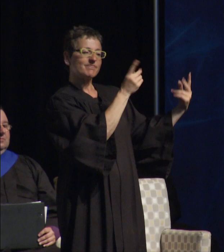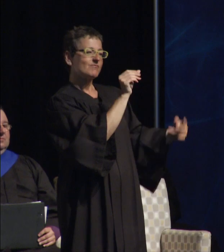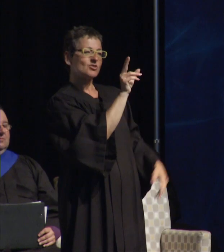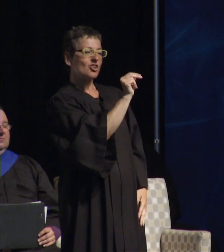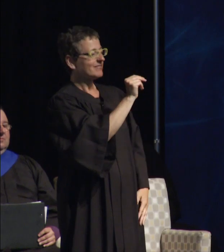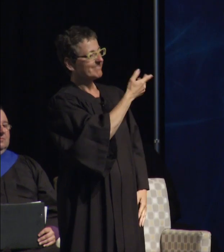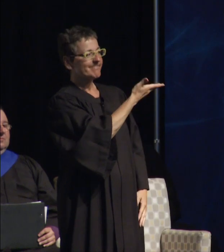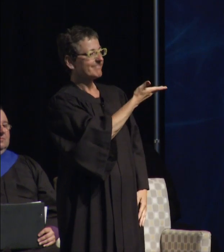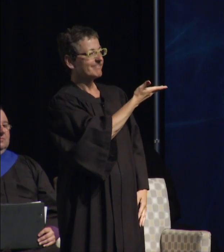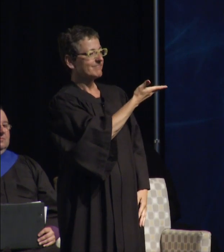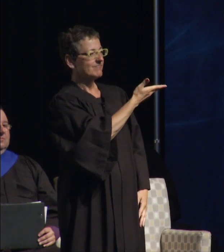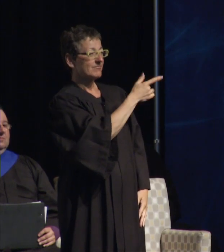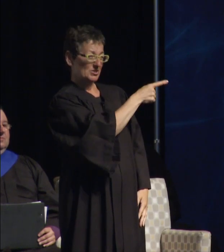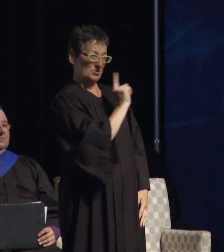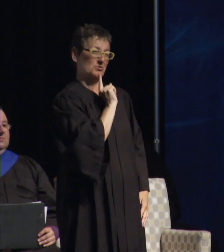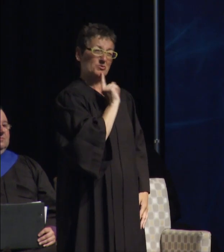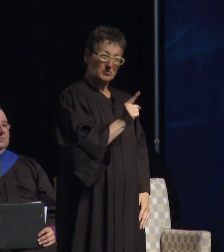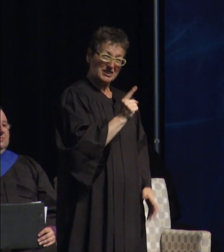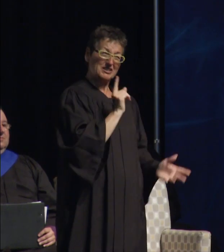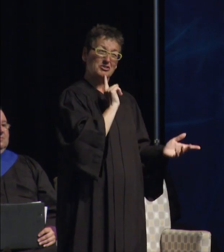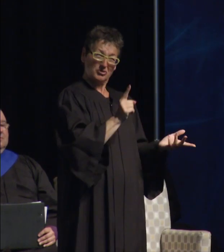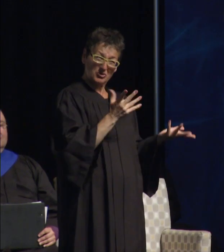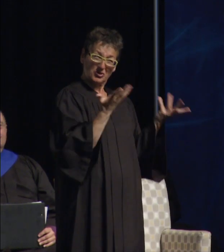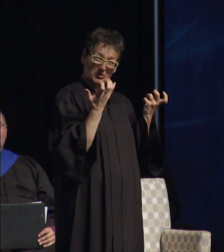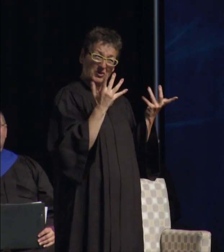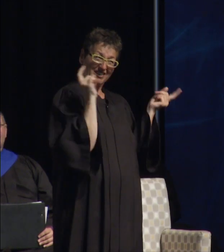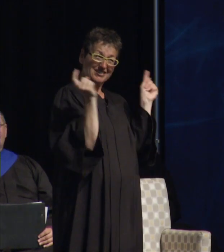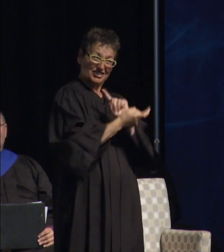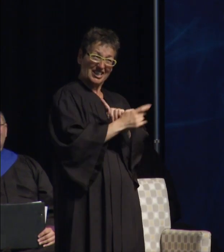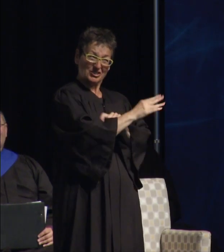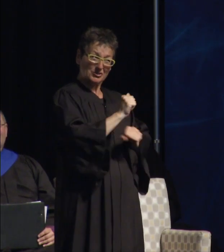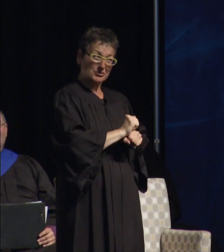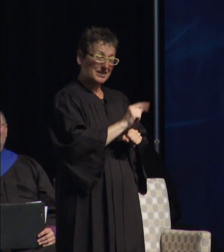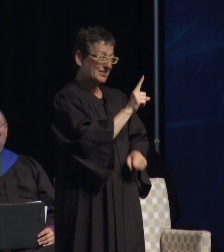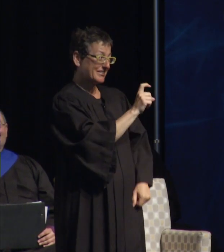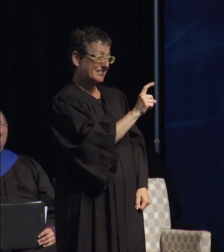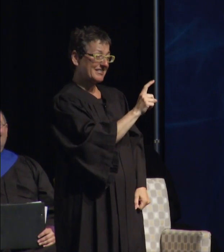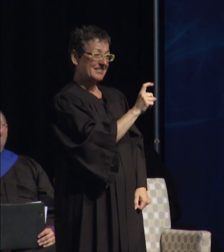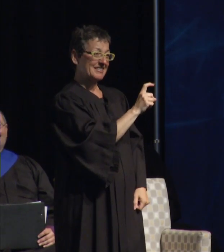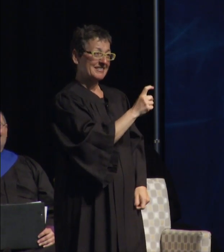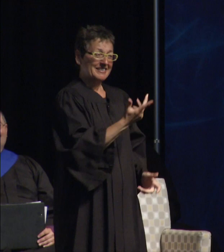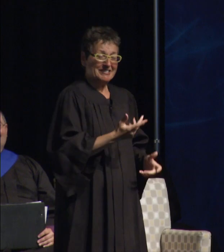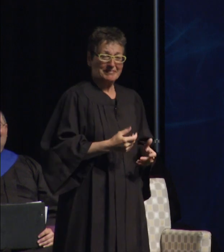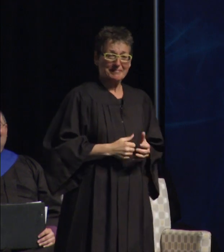"Don, are you really sure you want to make a career change?"